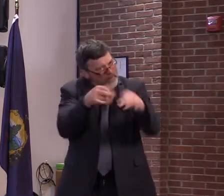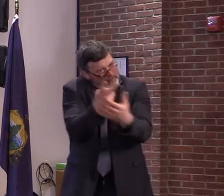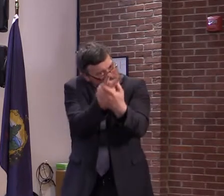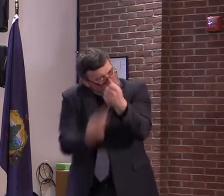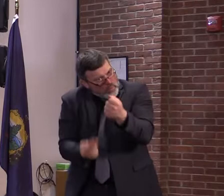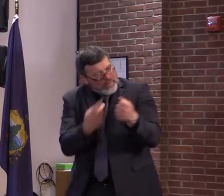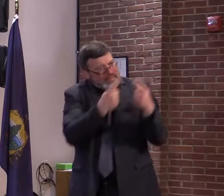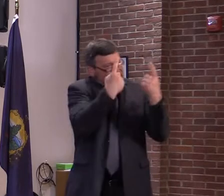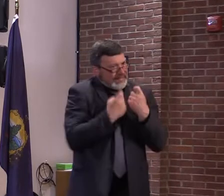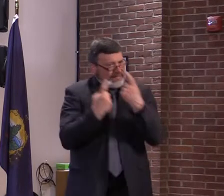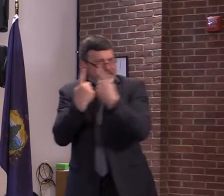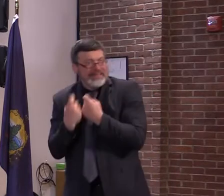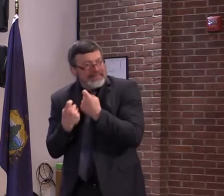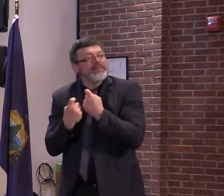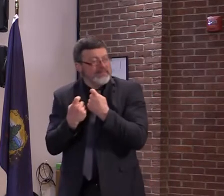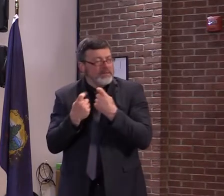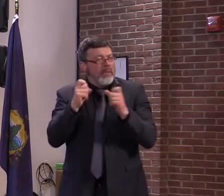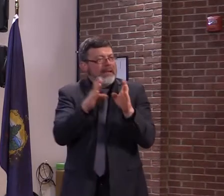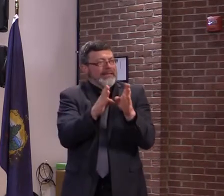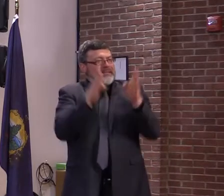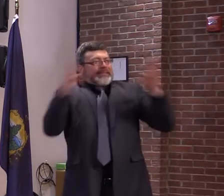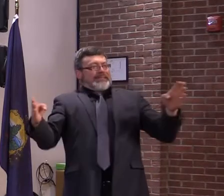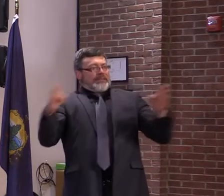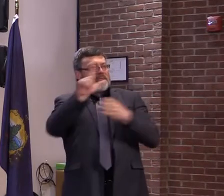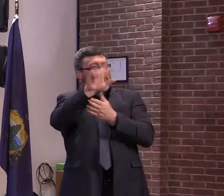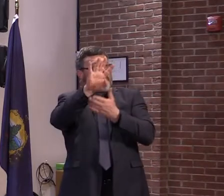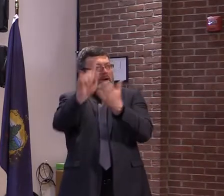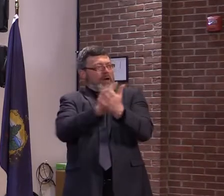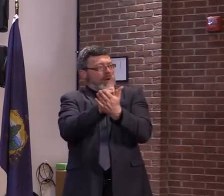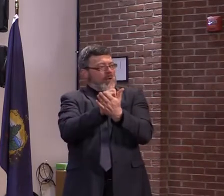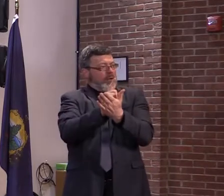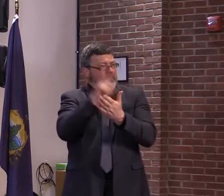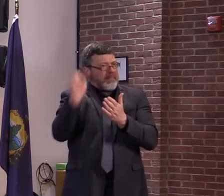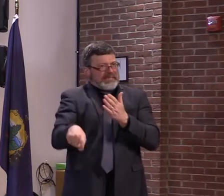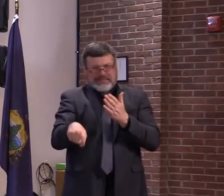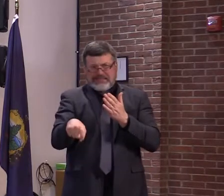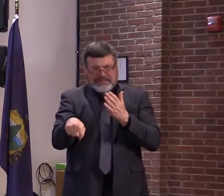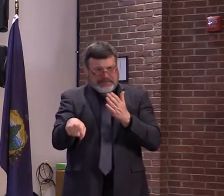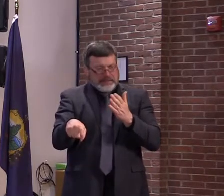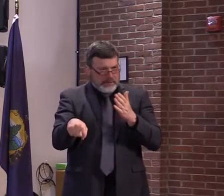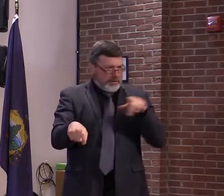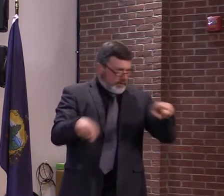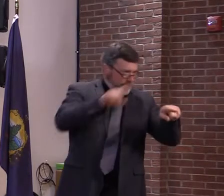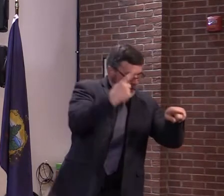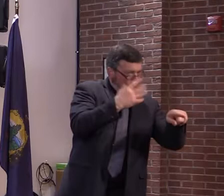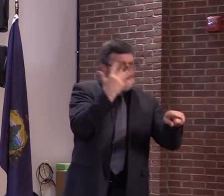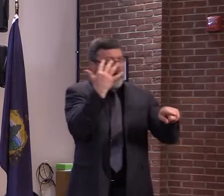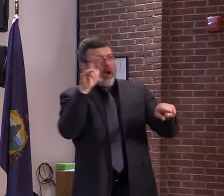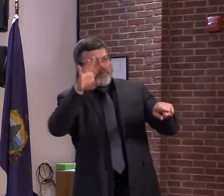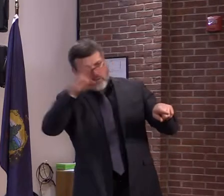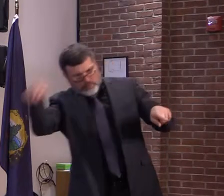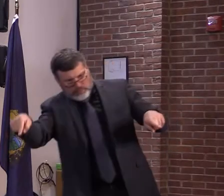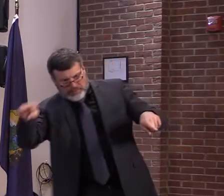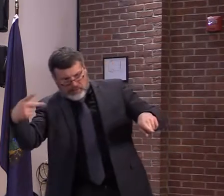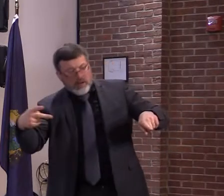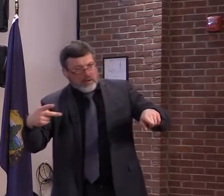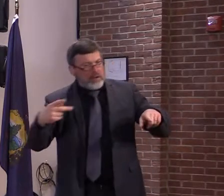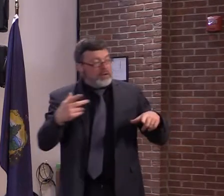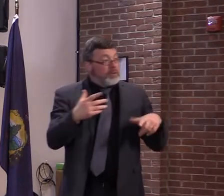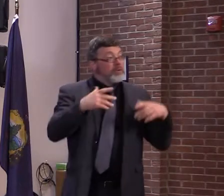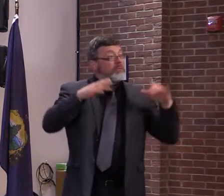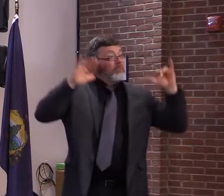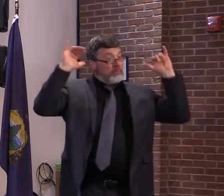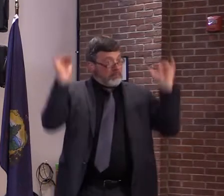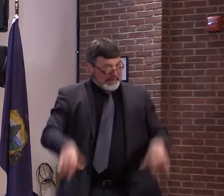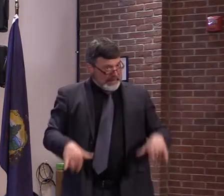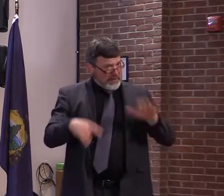hours apart. That's why they come two to a kit. And if you test negative, but you are still concerned that